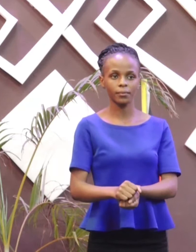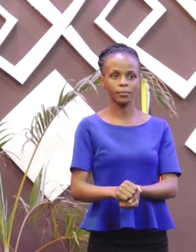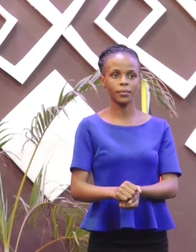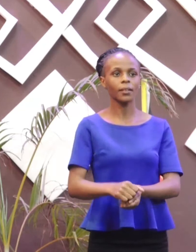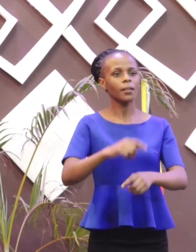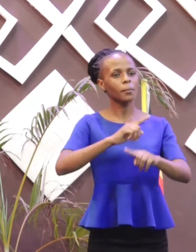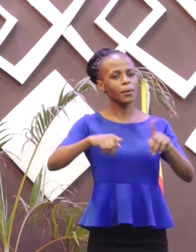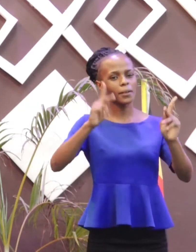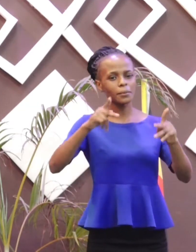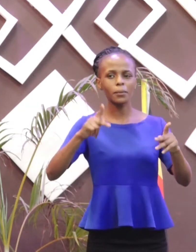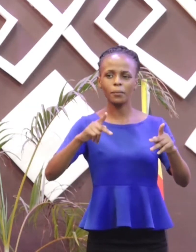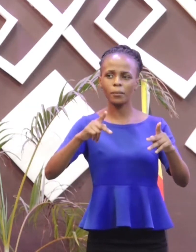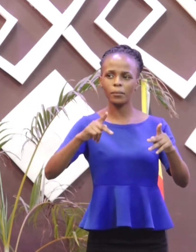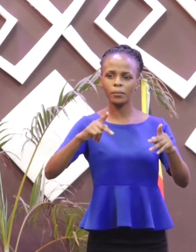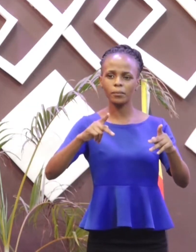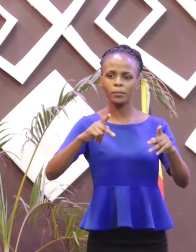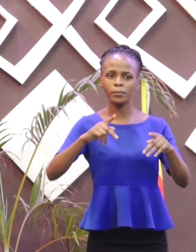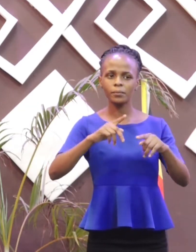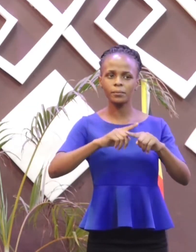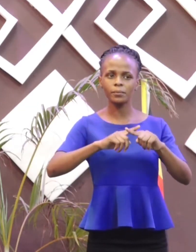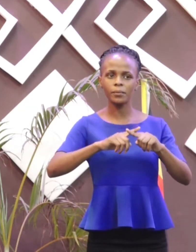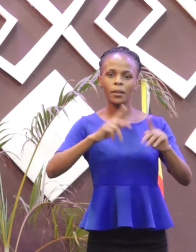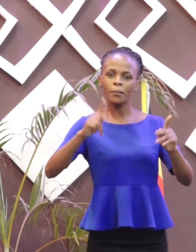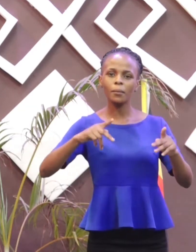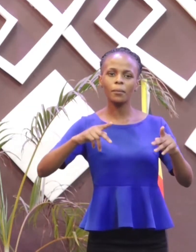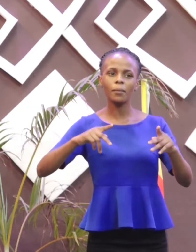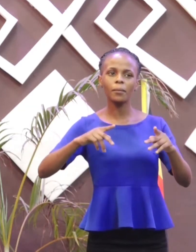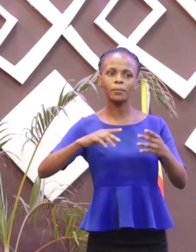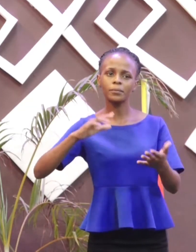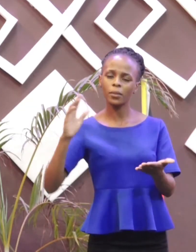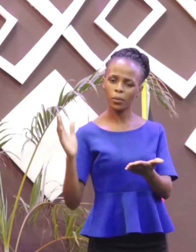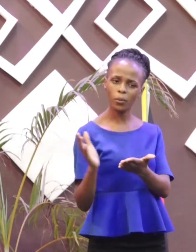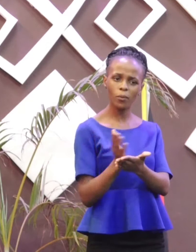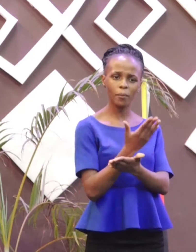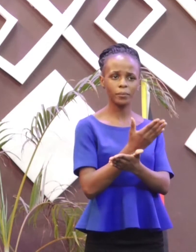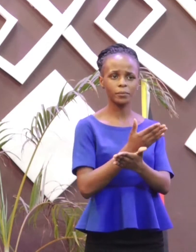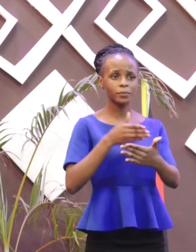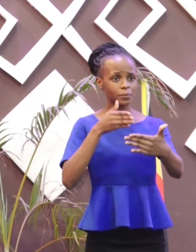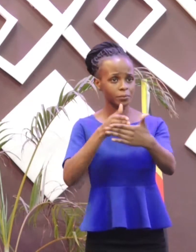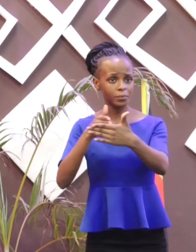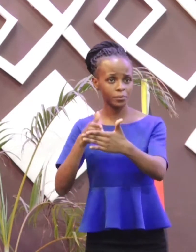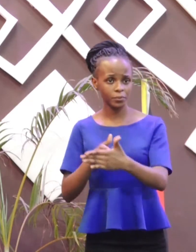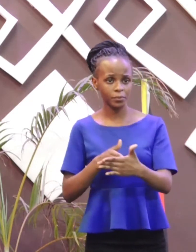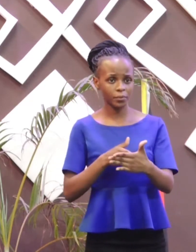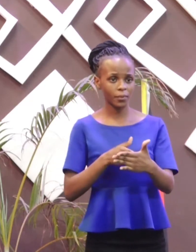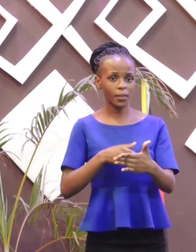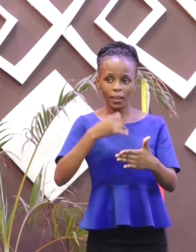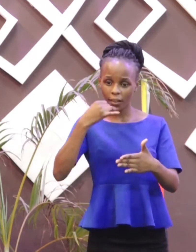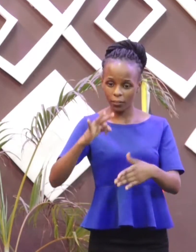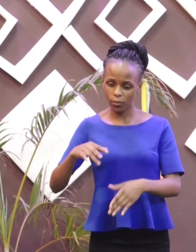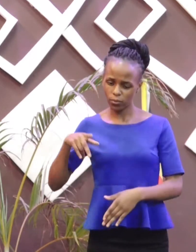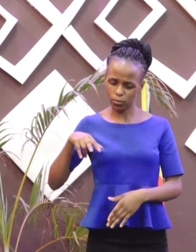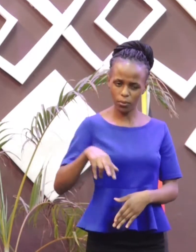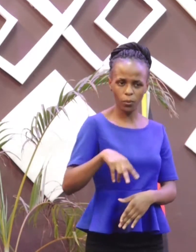Abantu bajjawo ebiziyiza. People cast off restraint. Yes, restraints. We tutambula mu